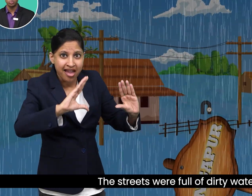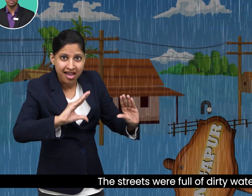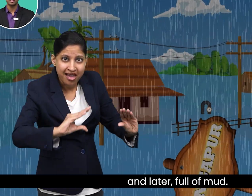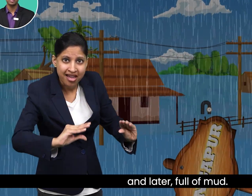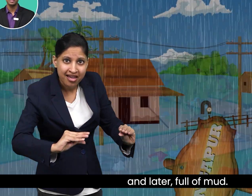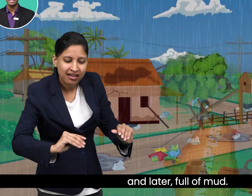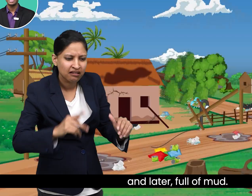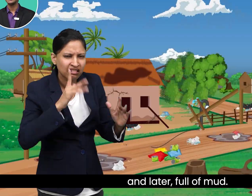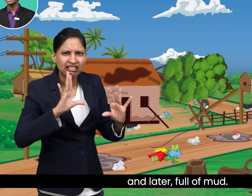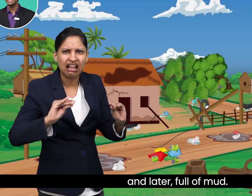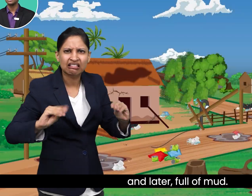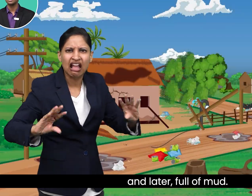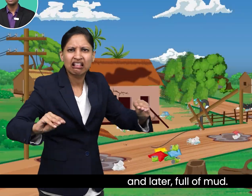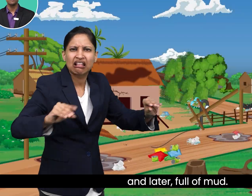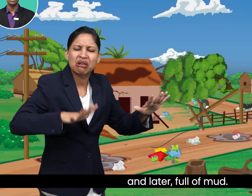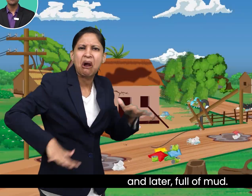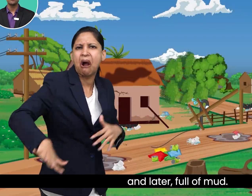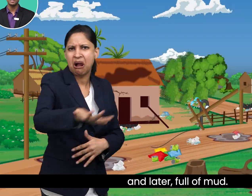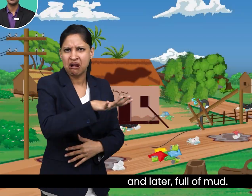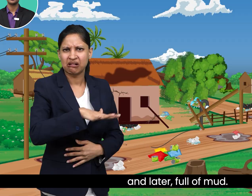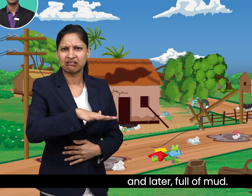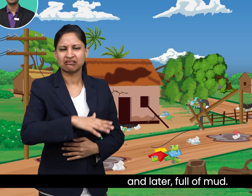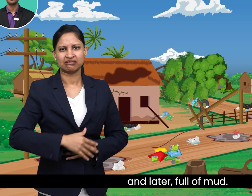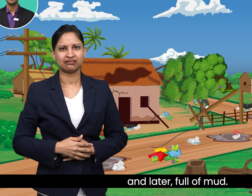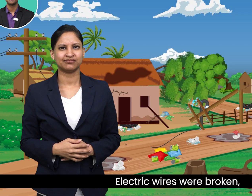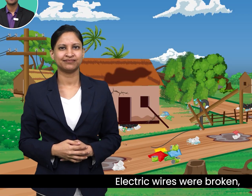dirty water and later full of mud.